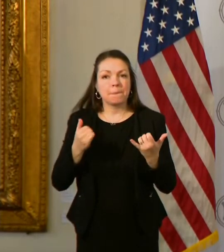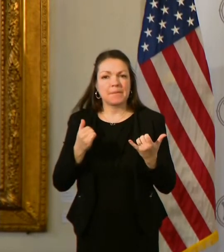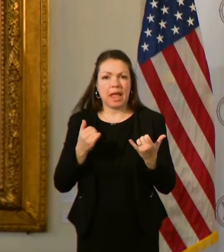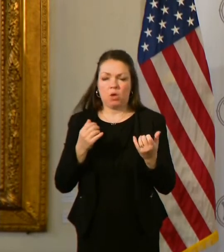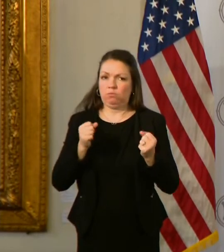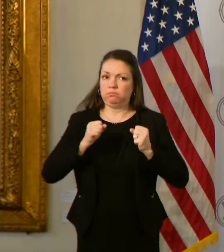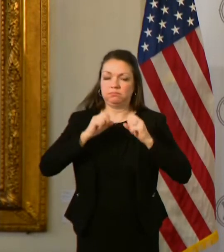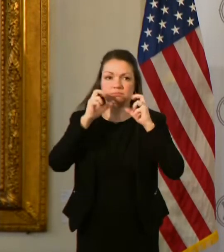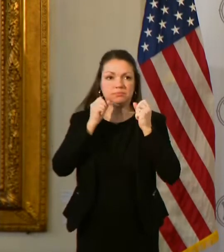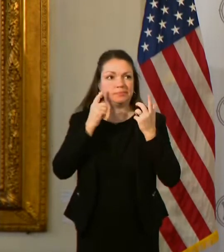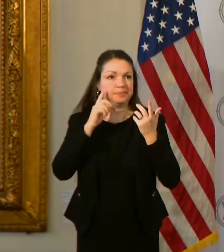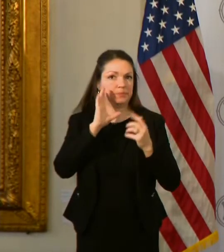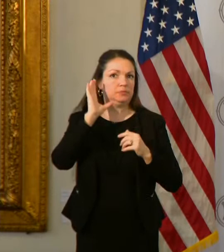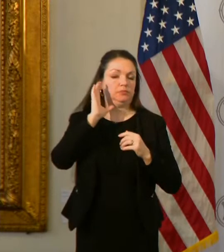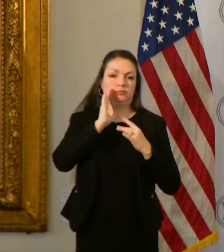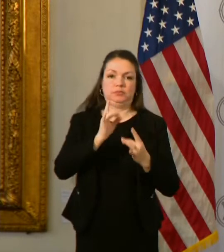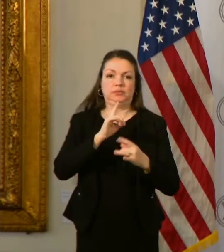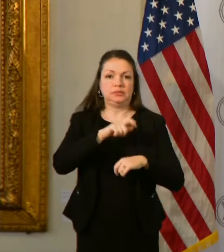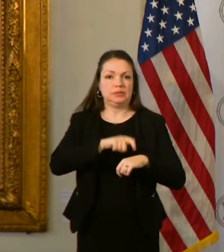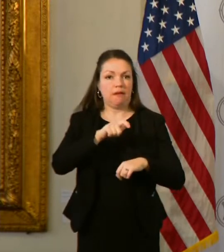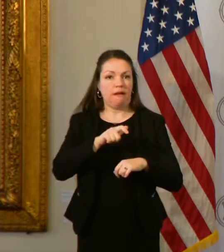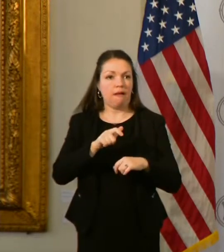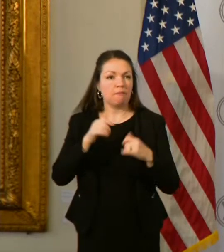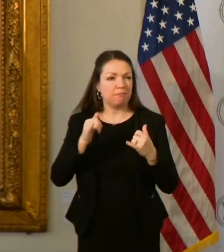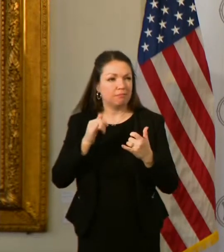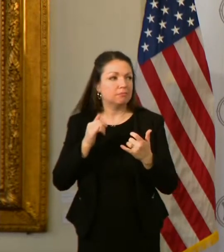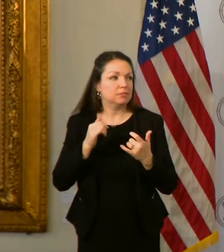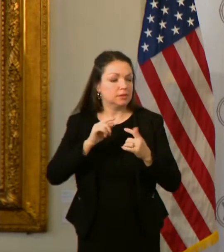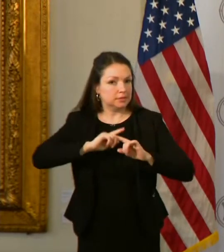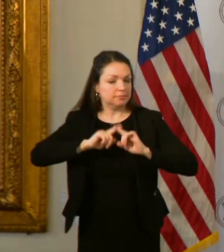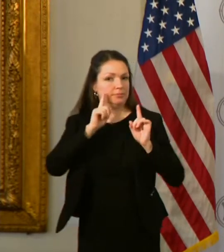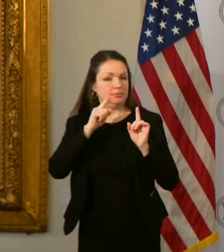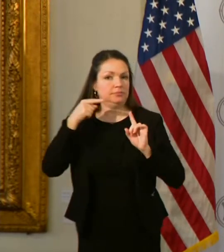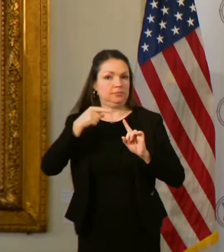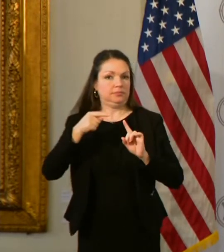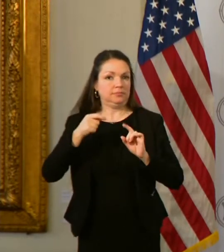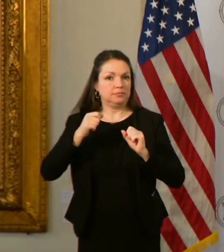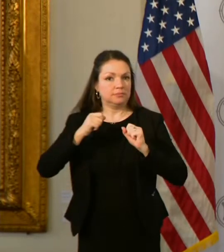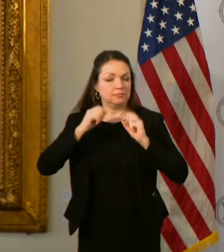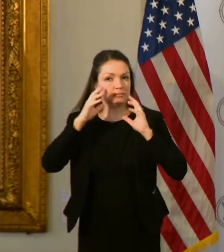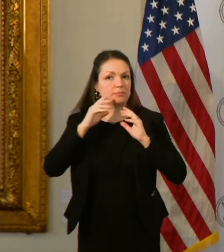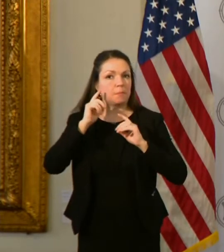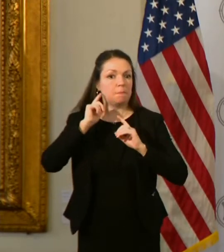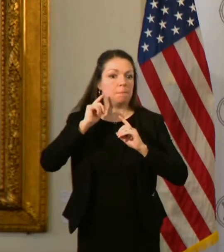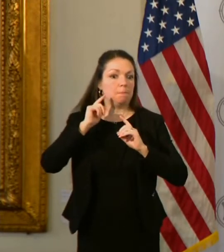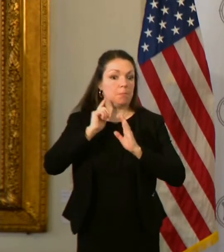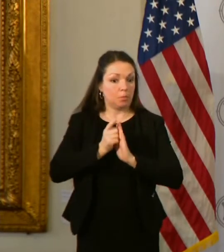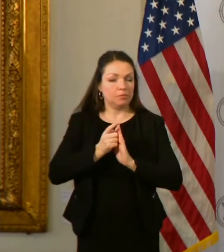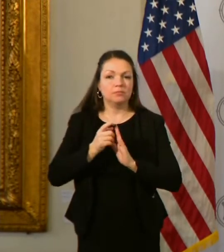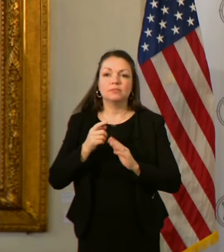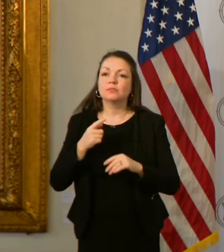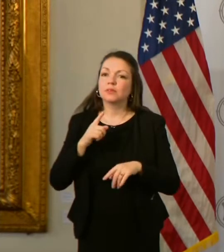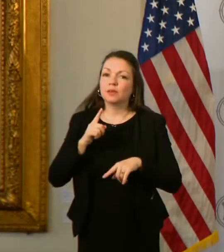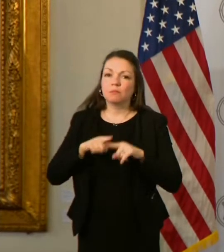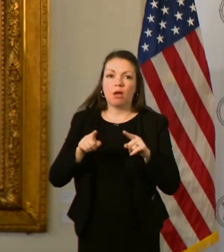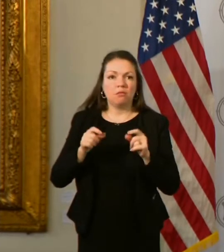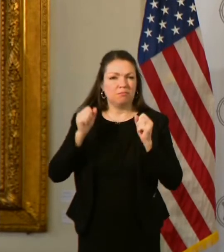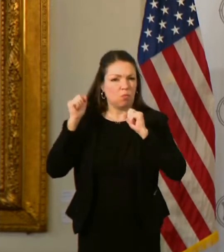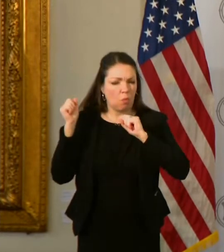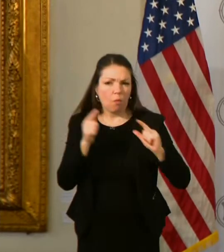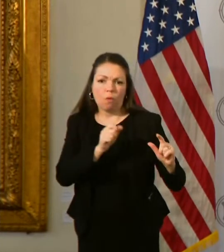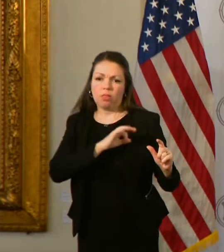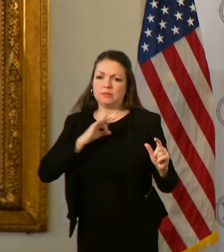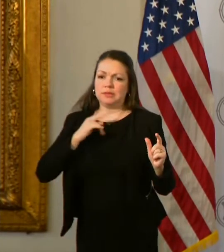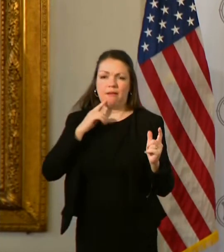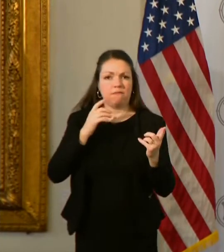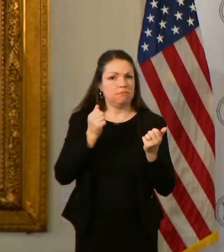office comes in this extraordinary moment. But we could not be here without the dedication of all of our staff members from